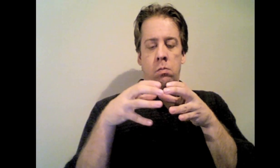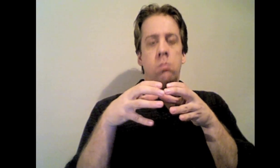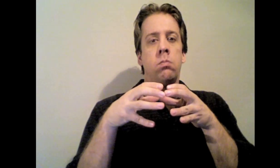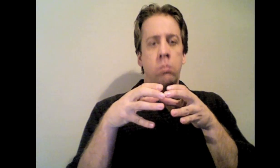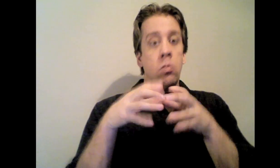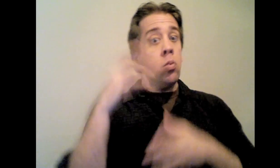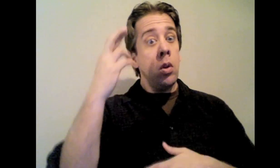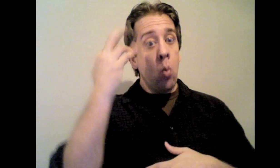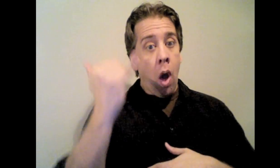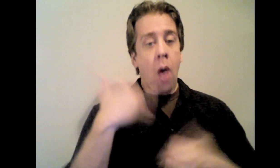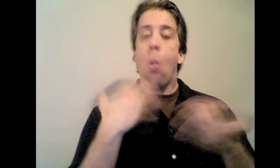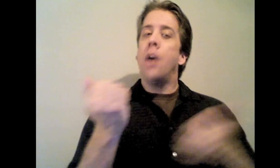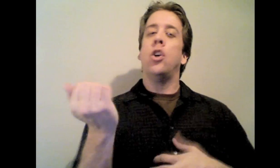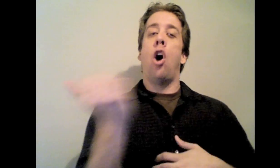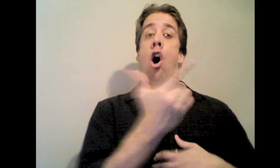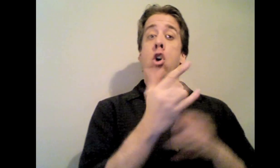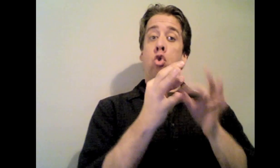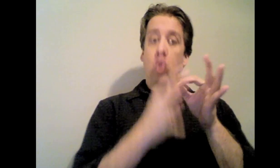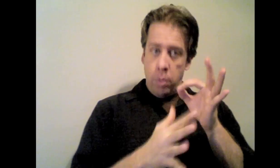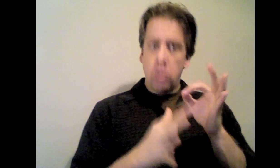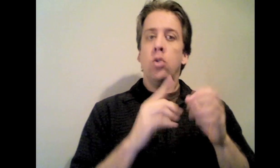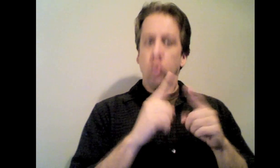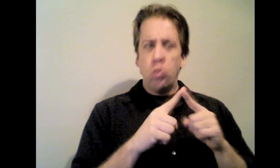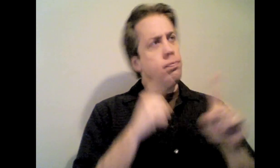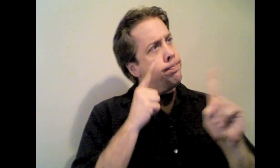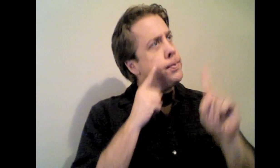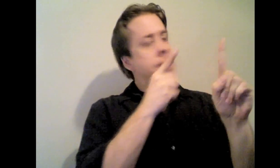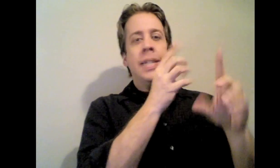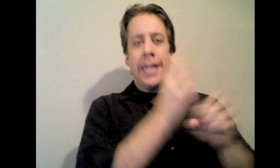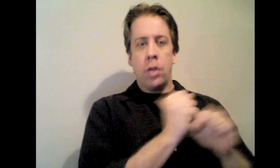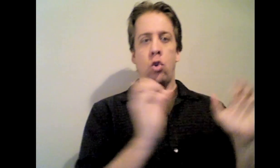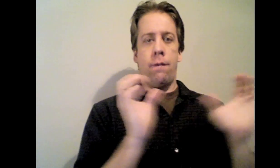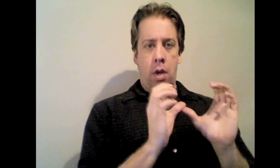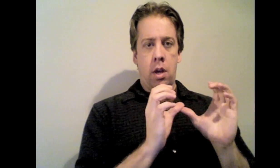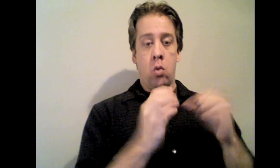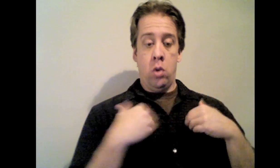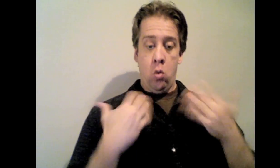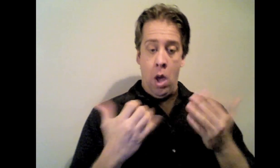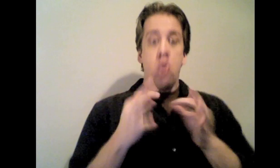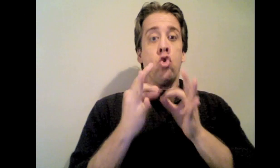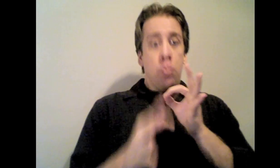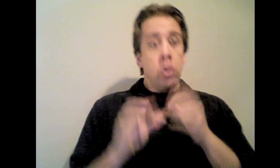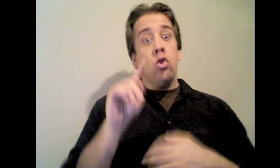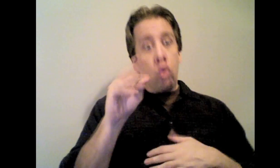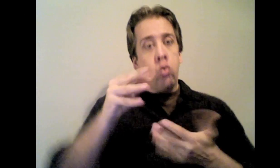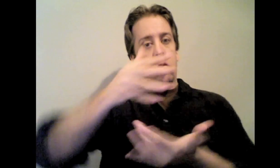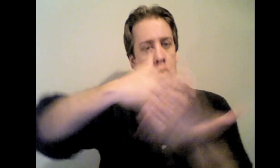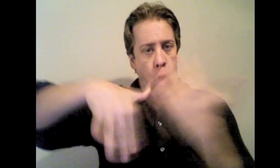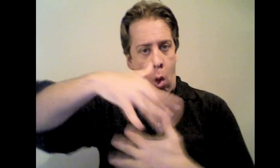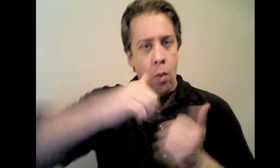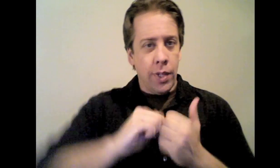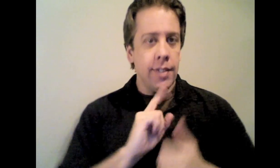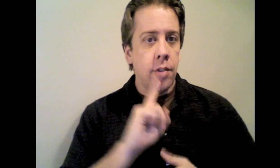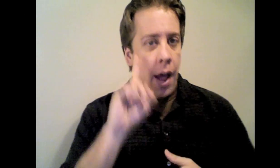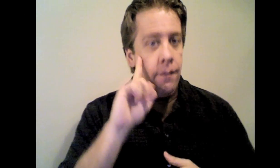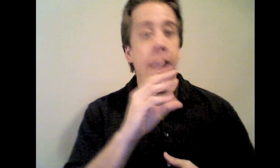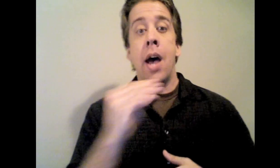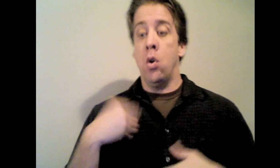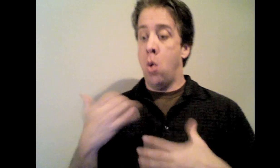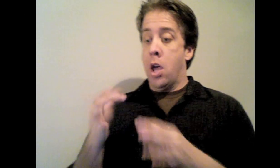a combination of all three. Because we want all interpreters to strive for certification. We want all interpreters to socialize with